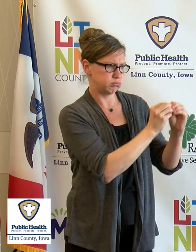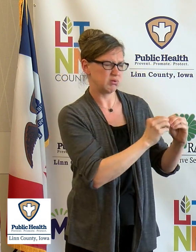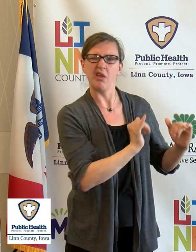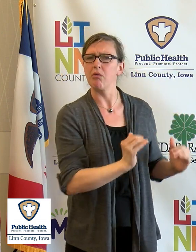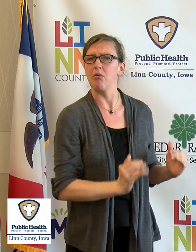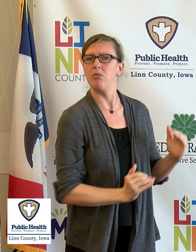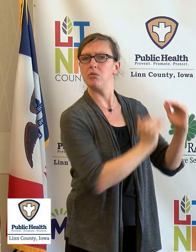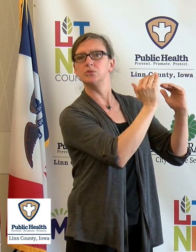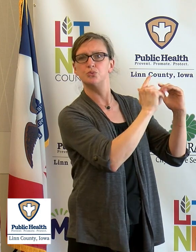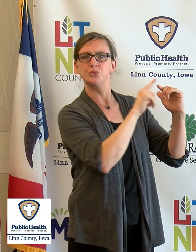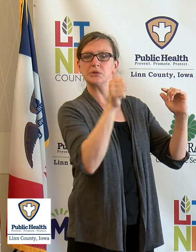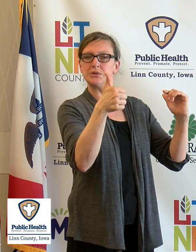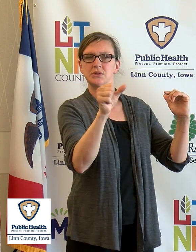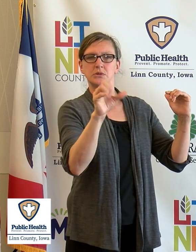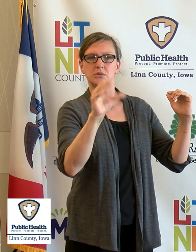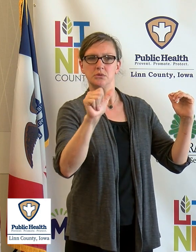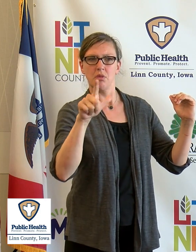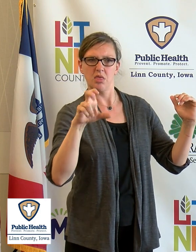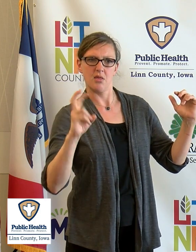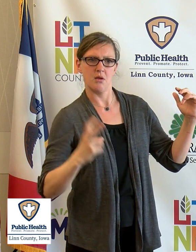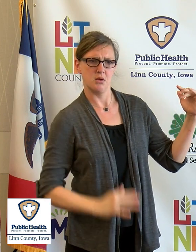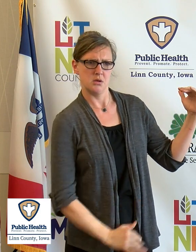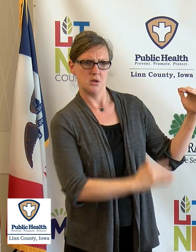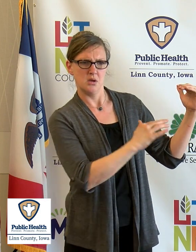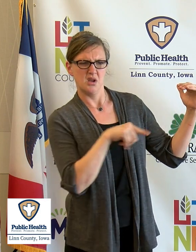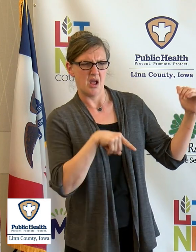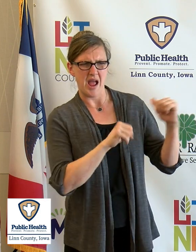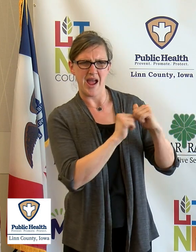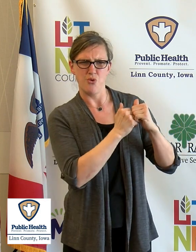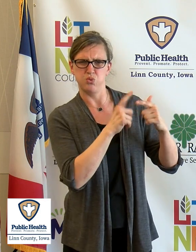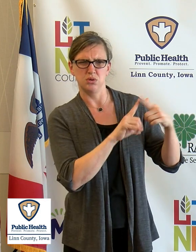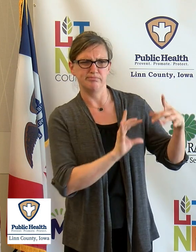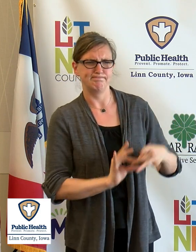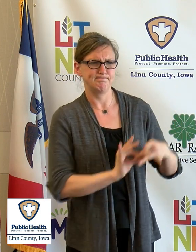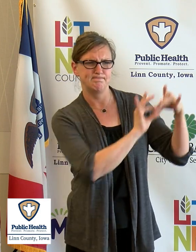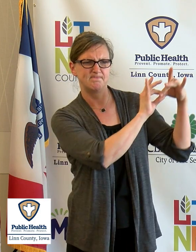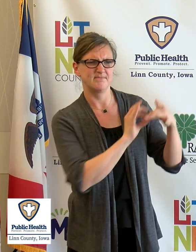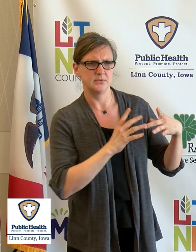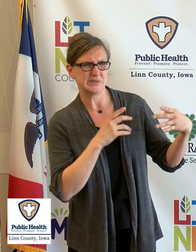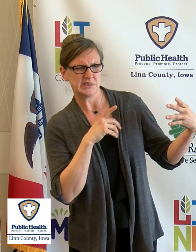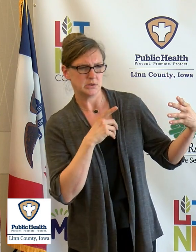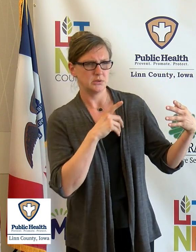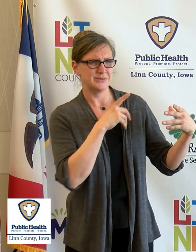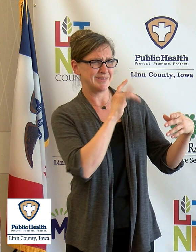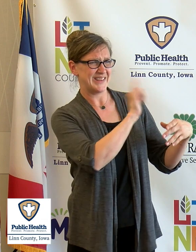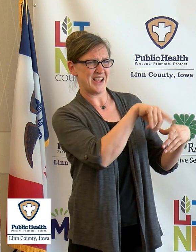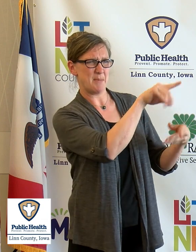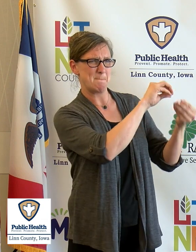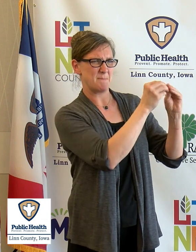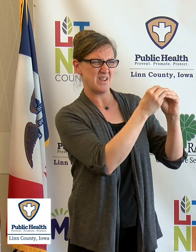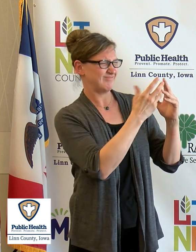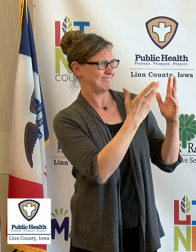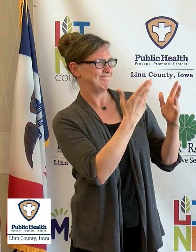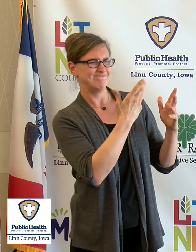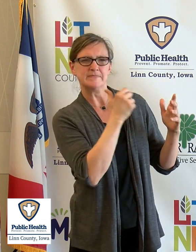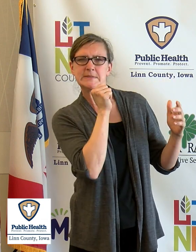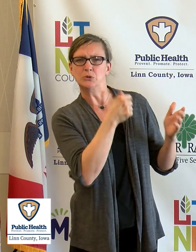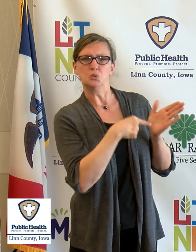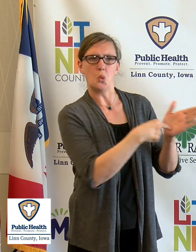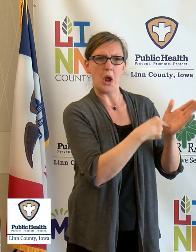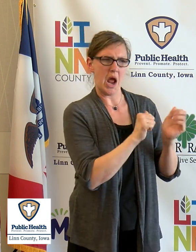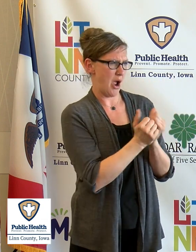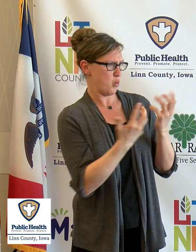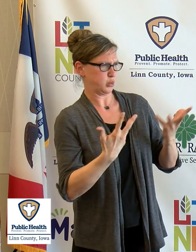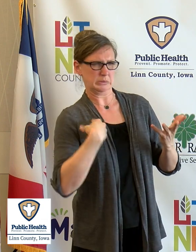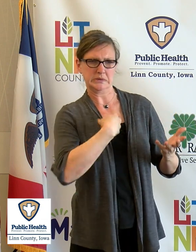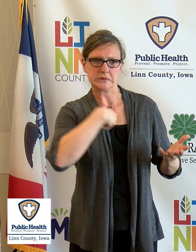indicate, by her standards, that we are in greater need of services or resources. You may recall that the governor